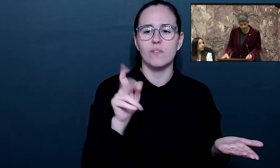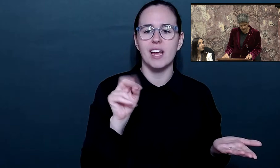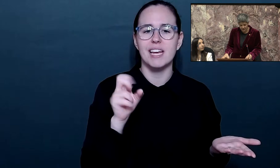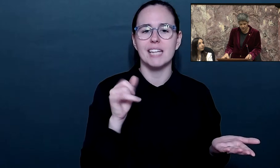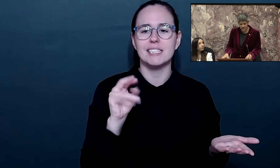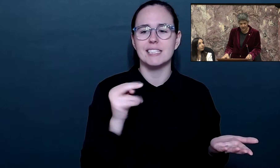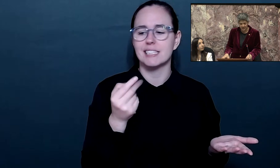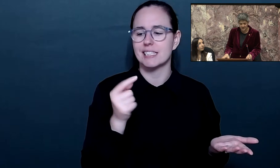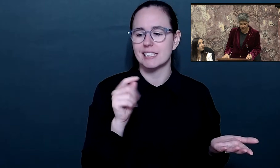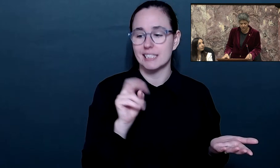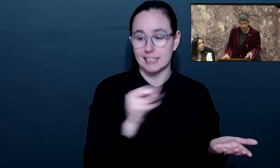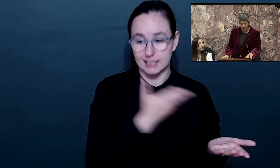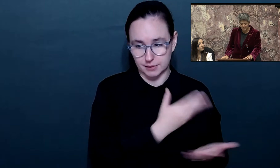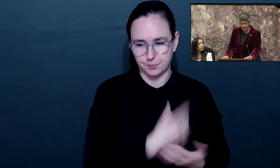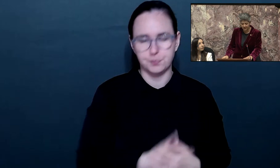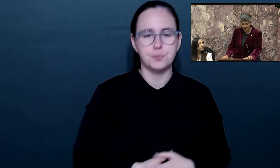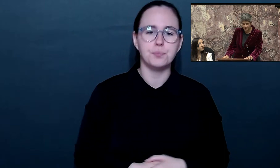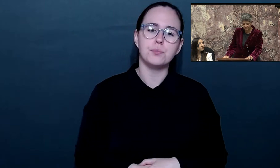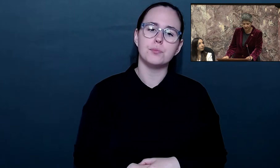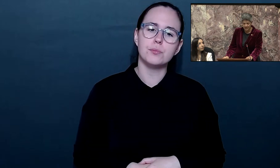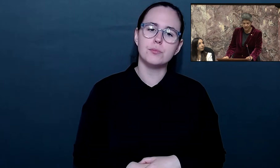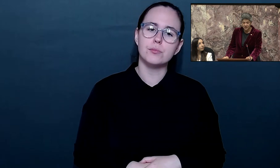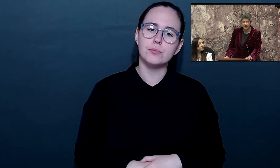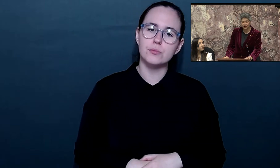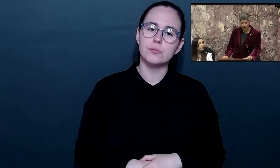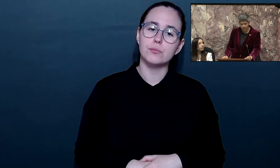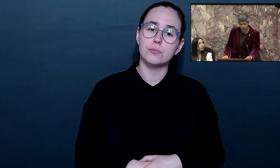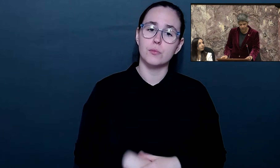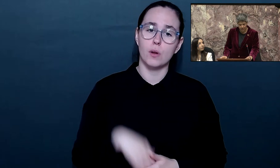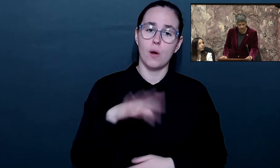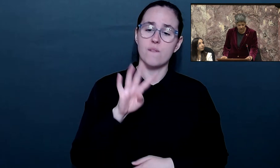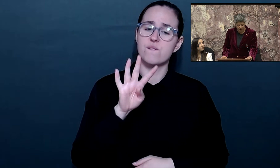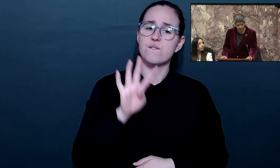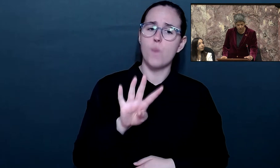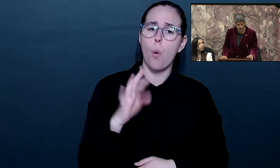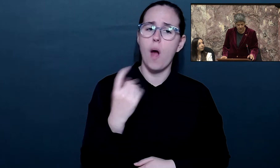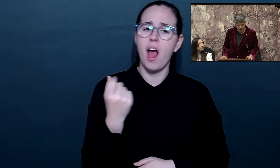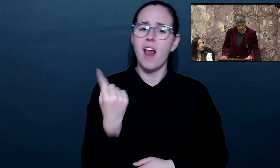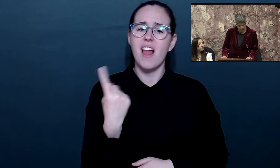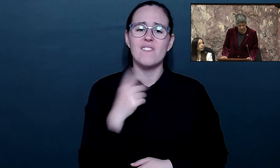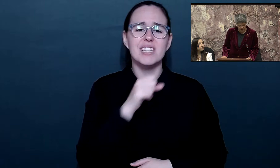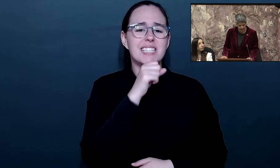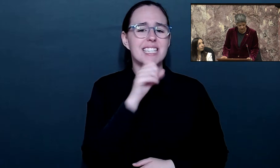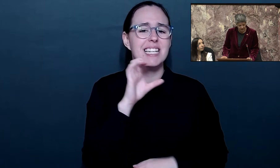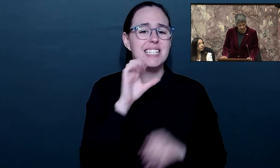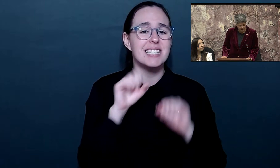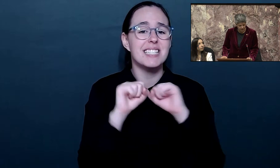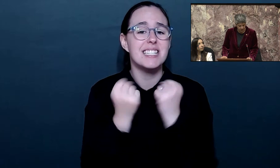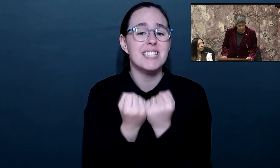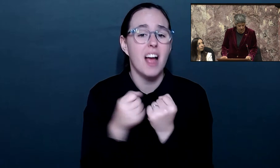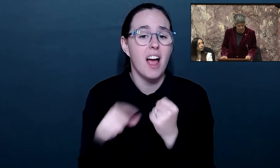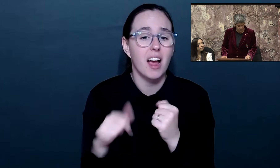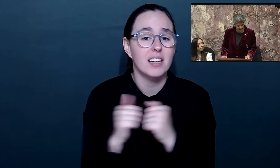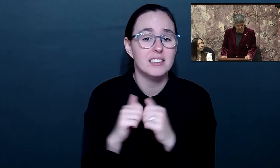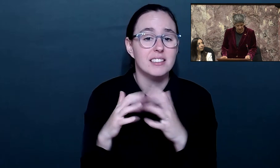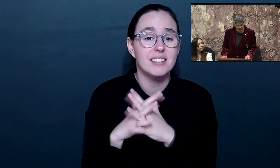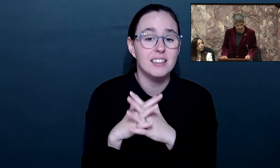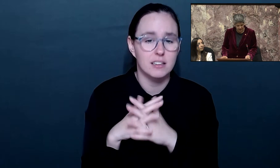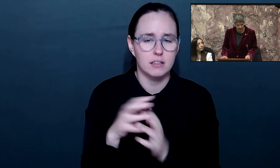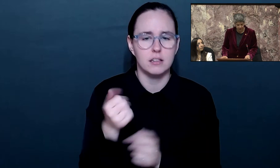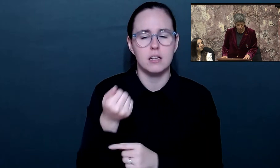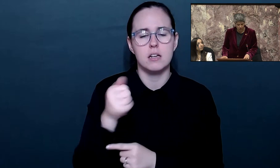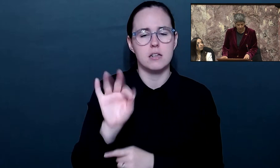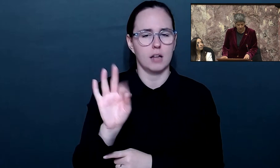Center Society, established in 1977, has been a cornerstone in Vancouver's seniors community. It's an inclusive, versatile,